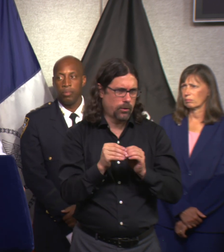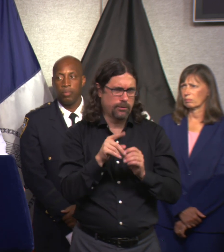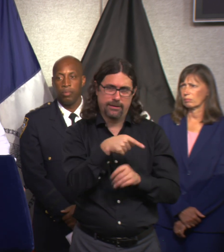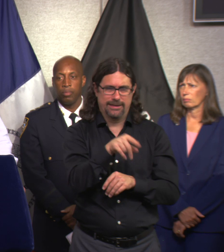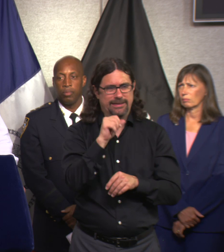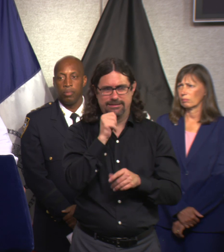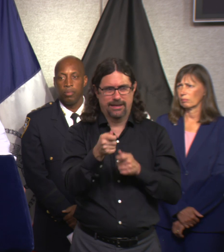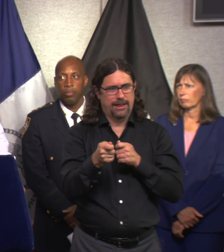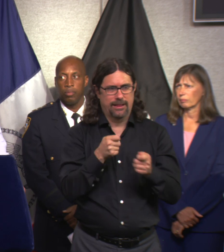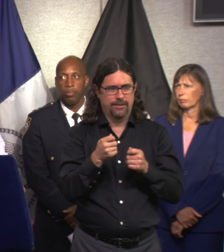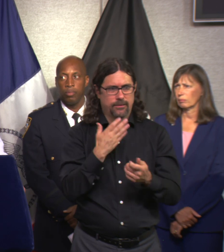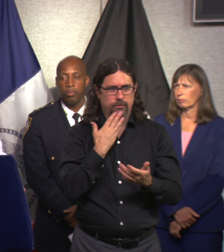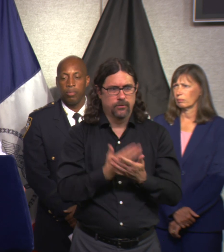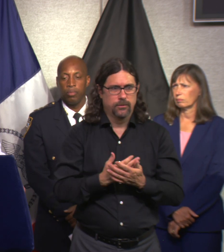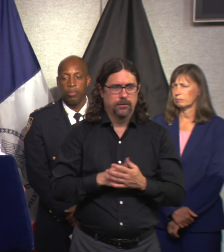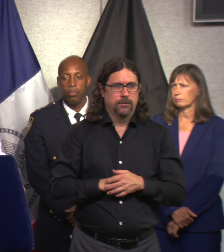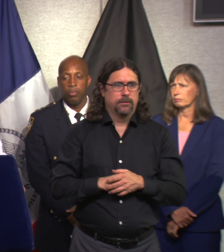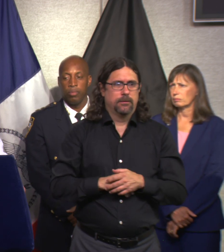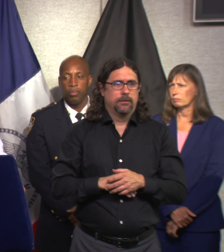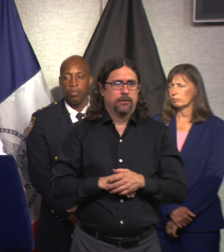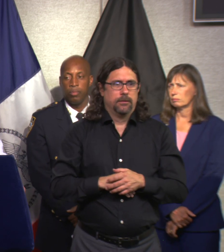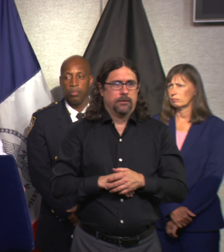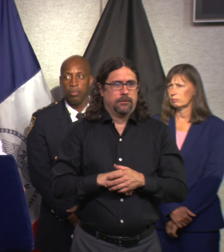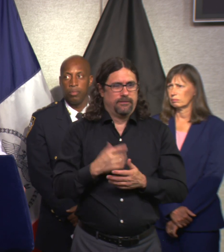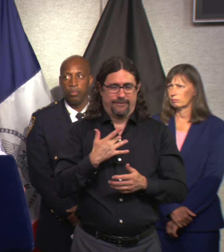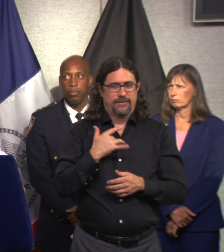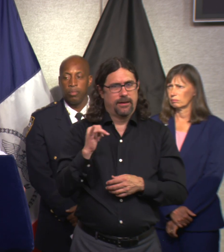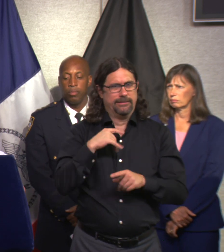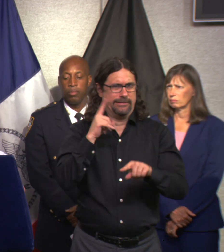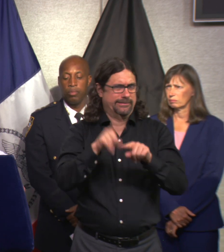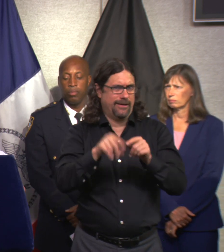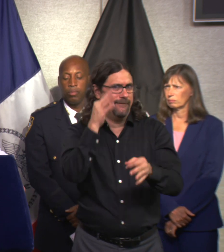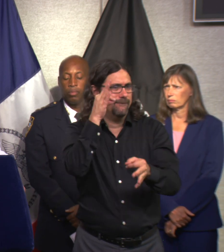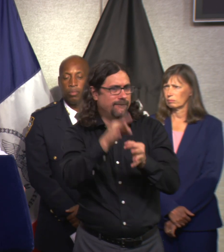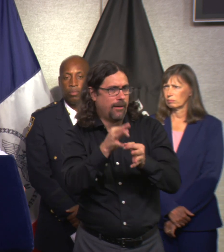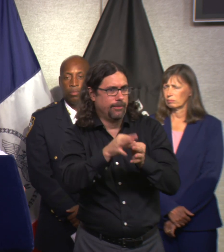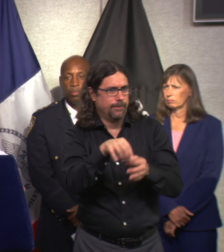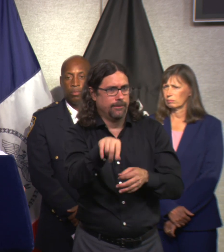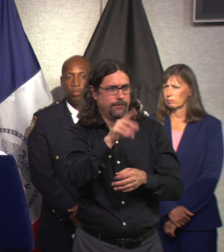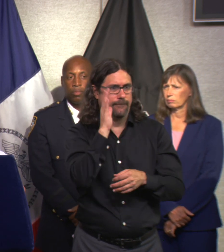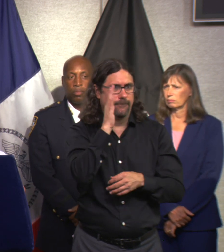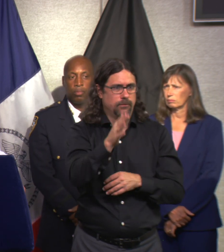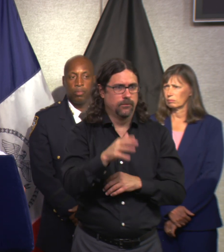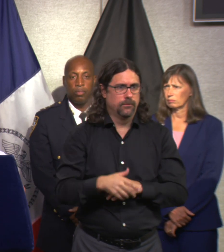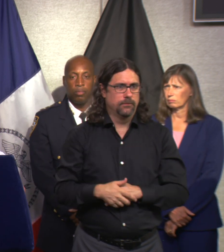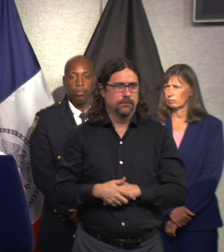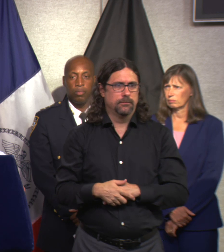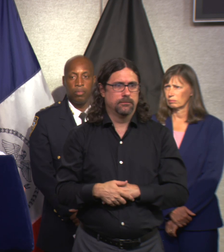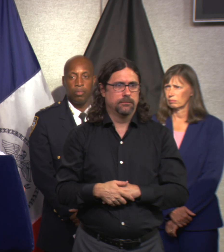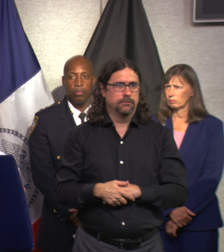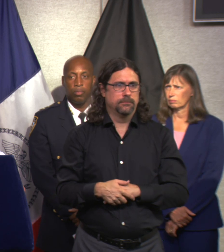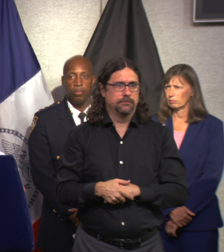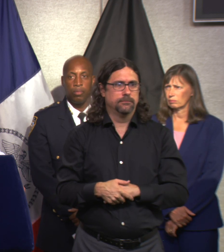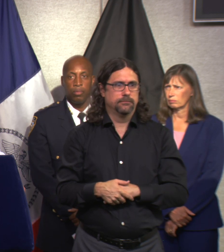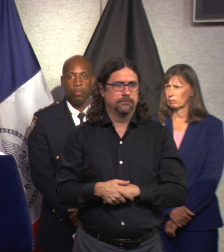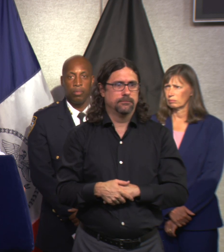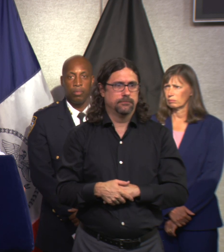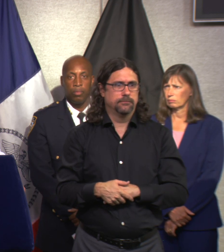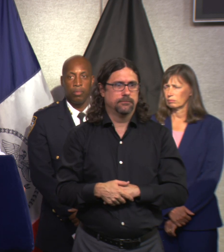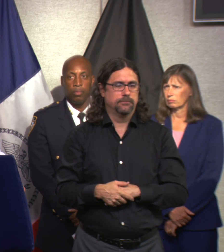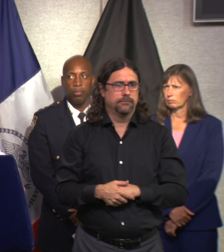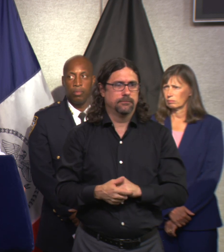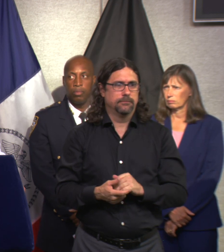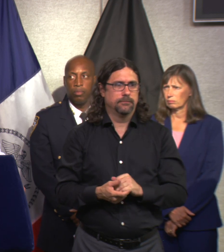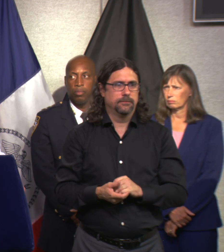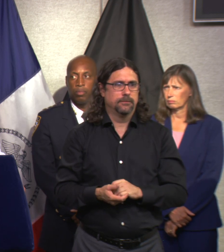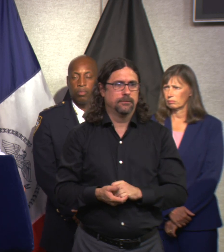be a federal law or executive order that will mandate that they must make a decision within a year. I